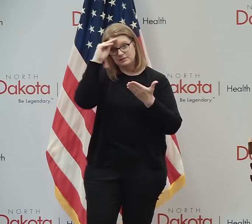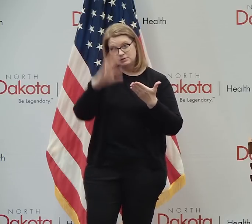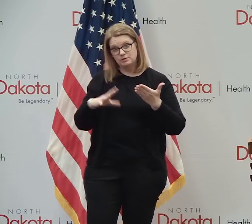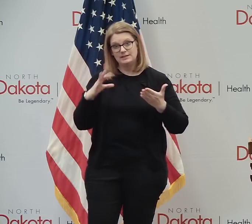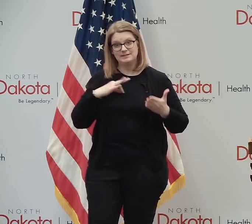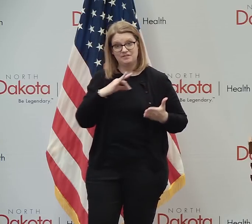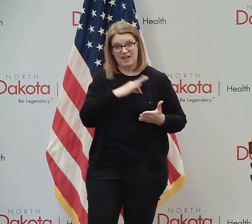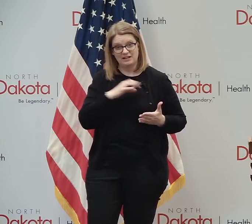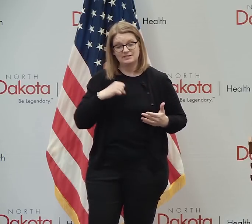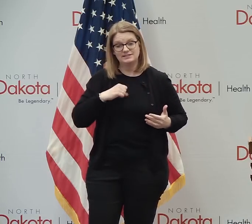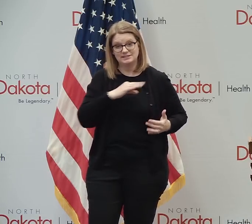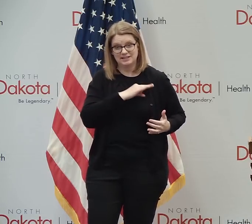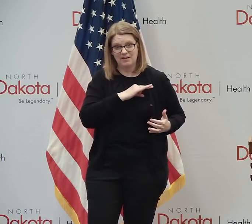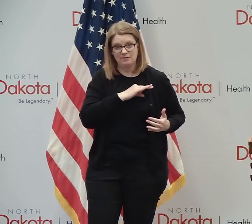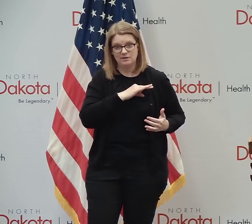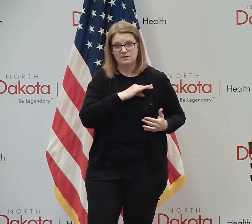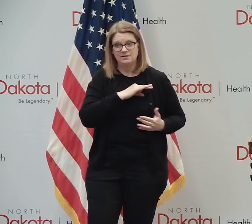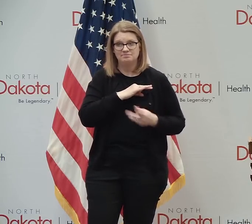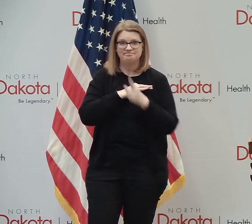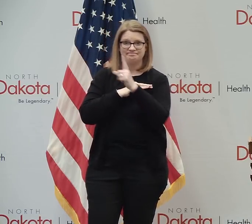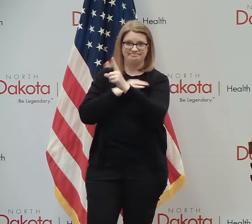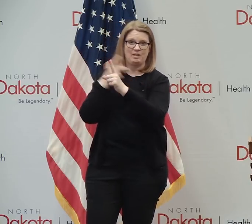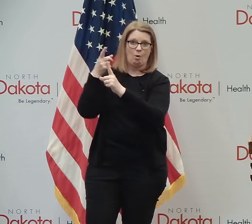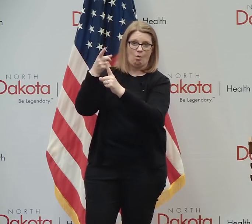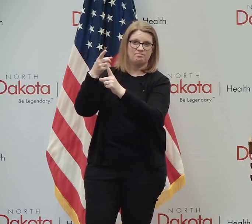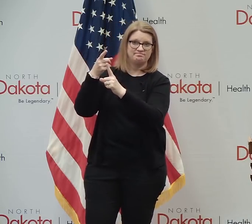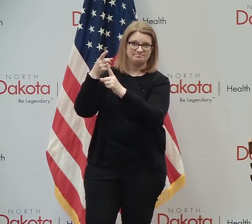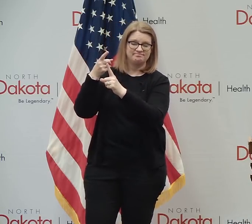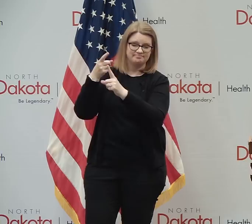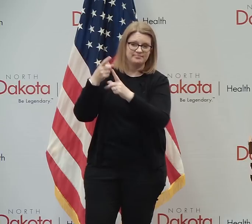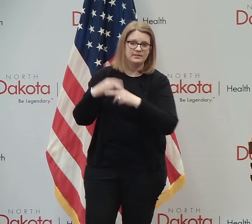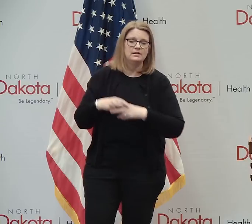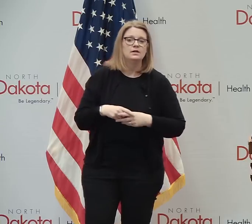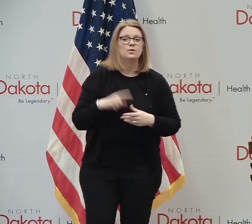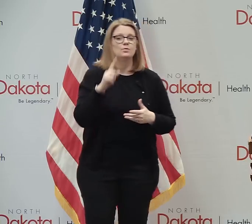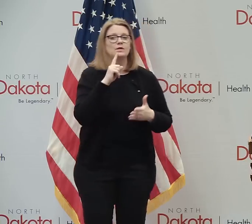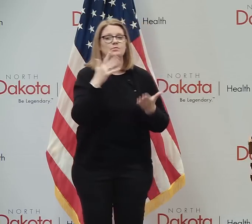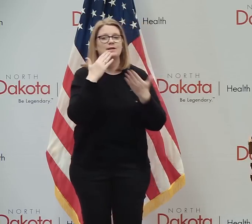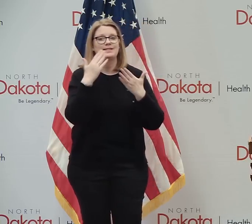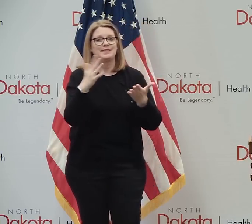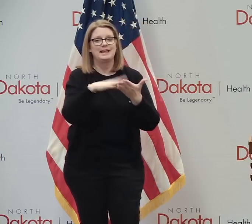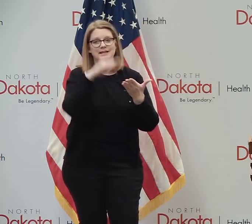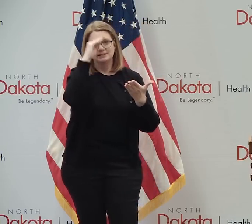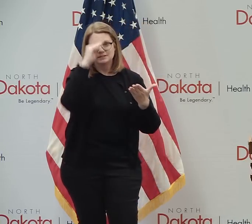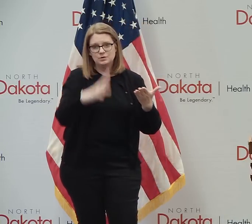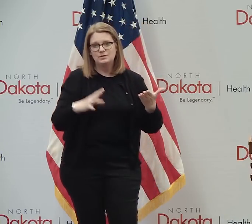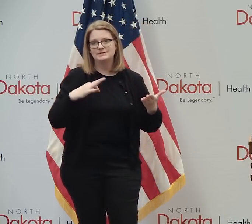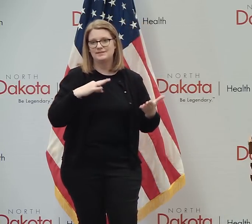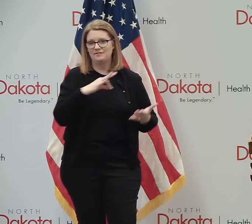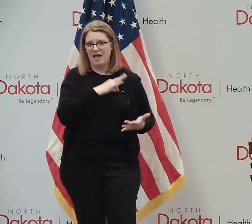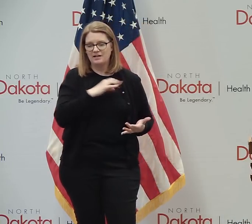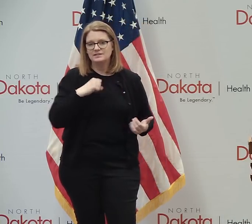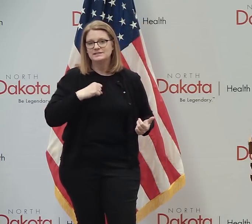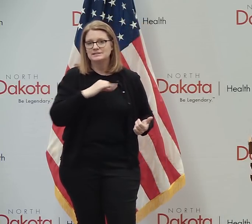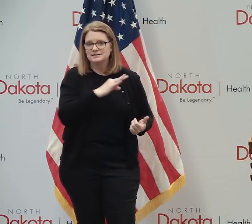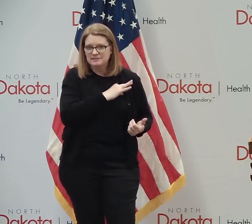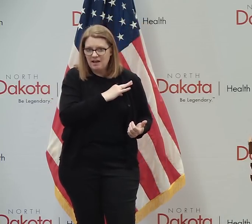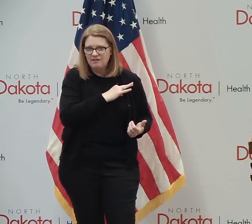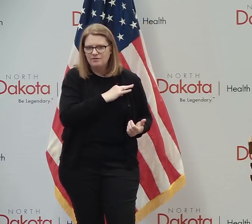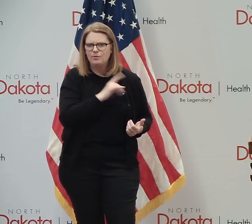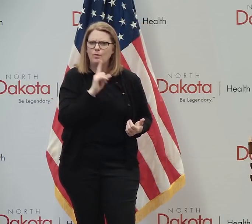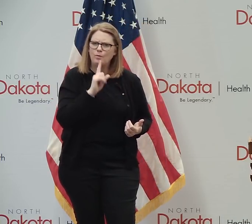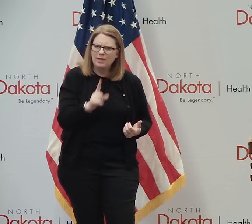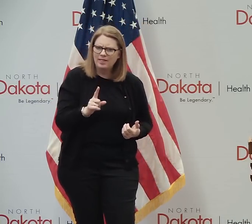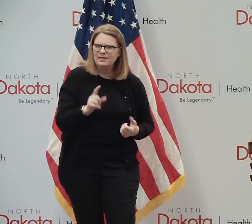staff is really our number one priority. And we want to thank the students, faculty, and staff for working